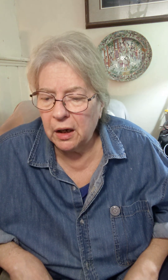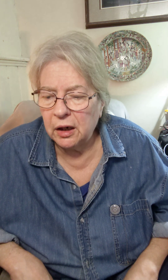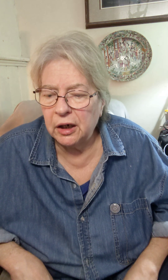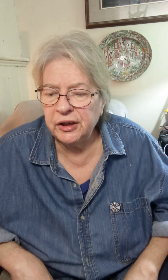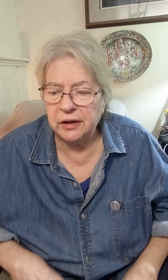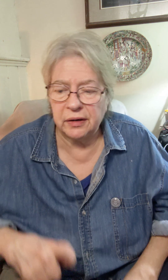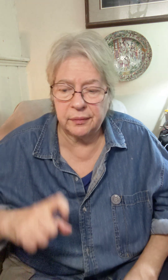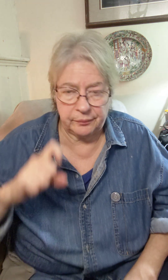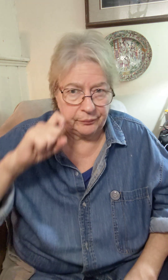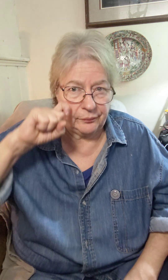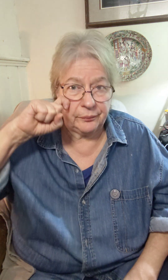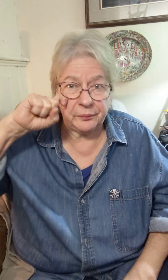Onion.